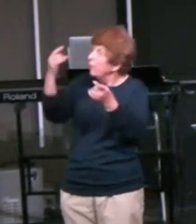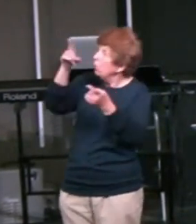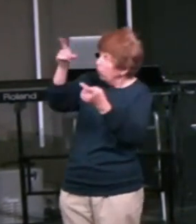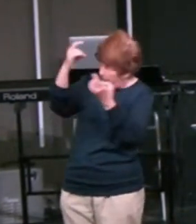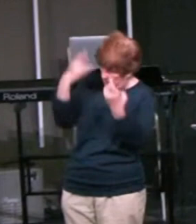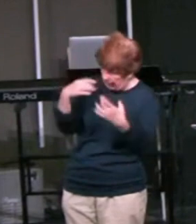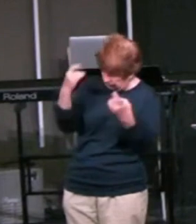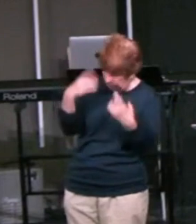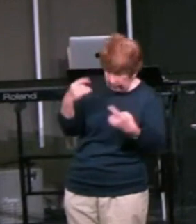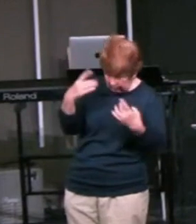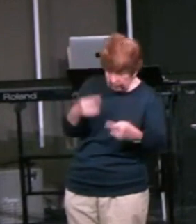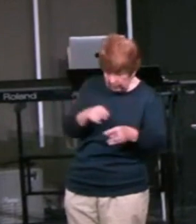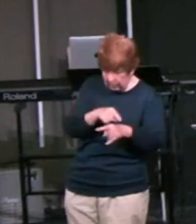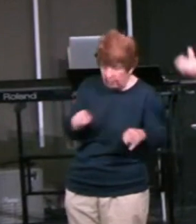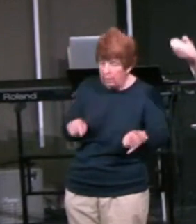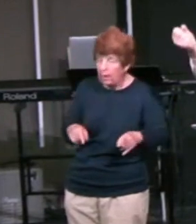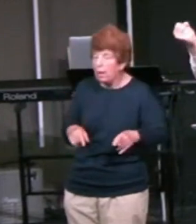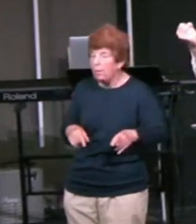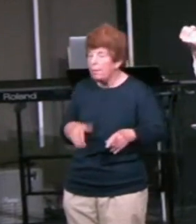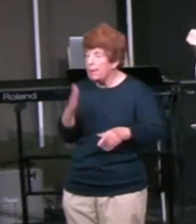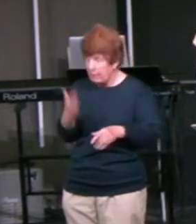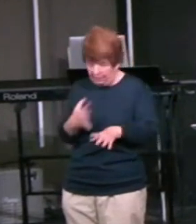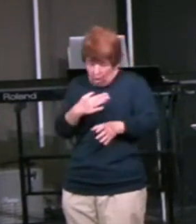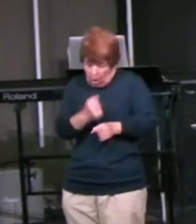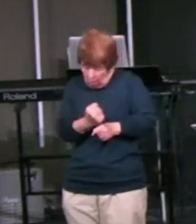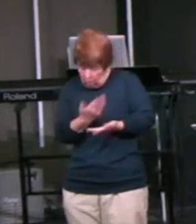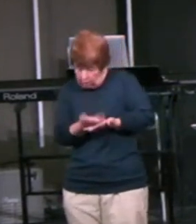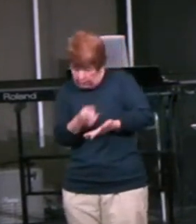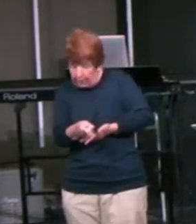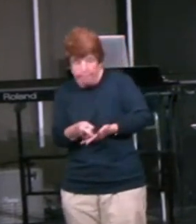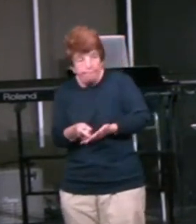along life's road, but he never held on to it.